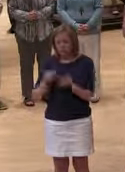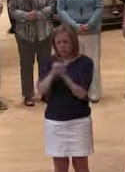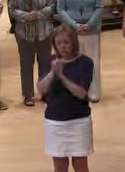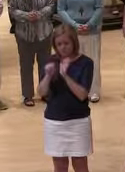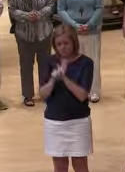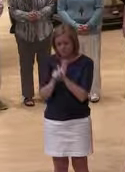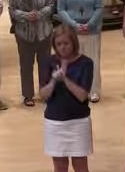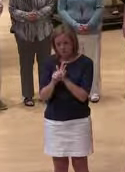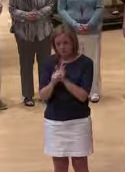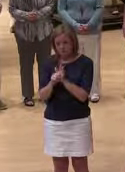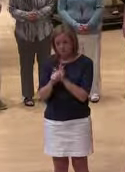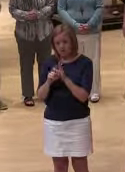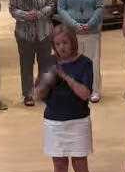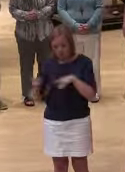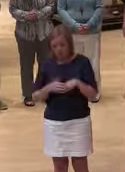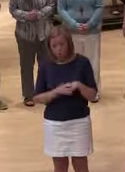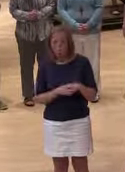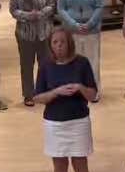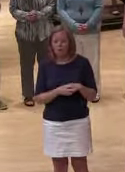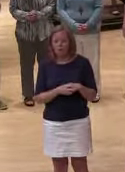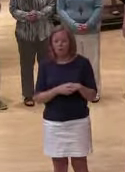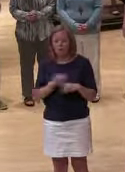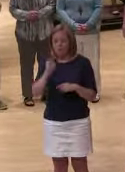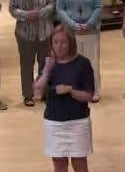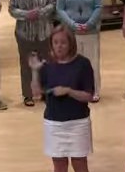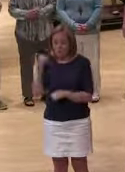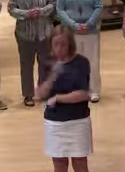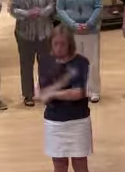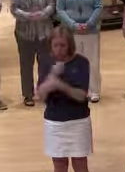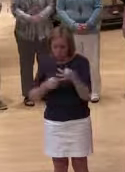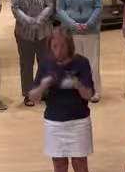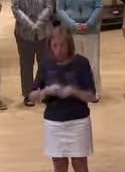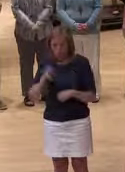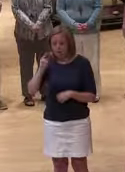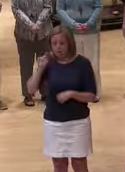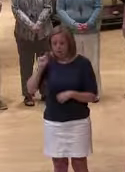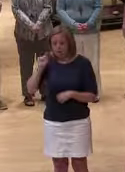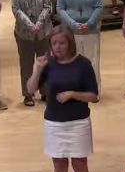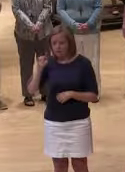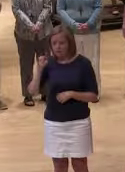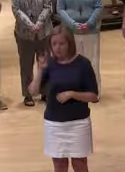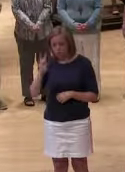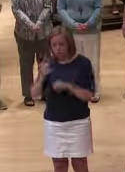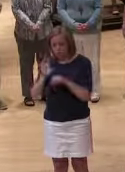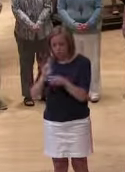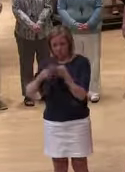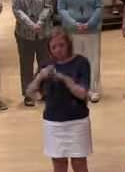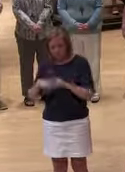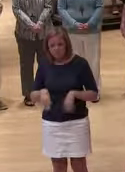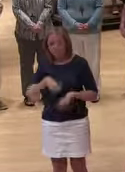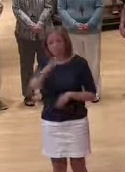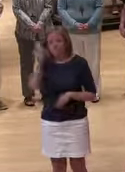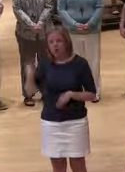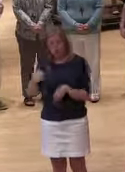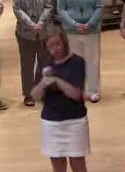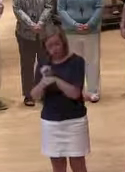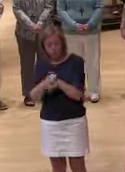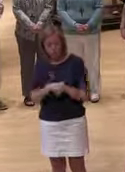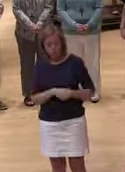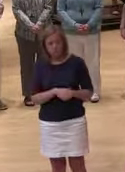Parole, Monroe County Drug Court, Matthew's Closet, Rochester Works, Monroe